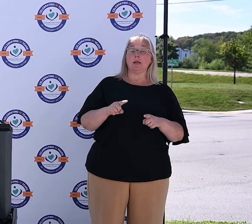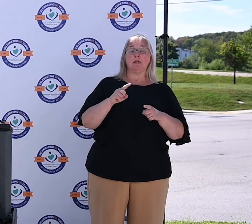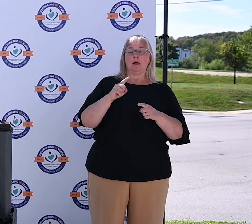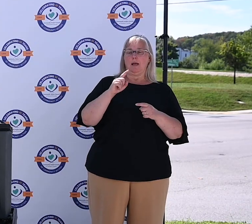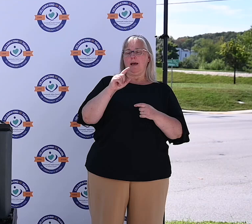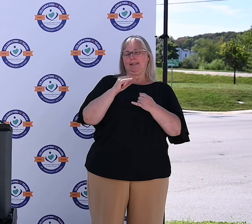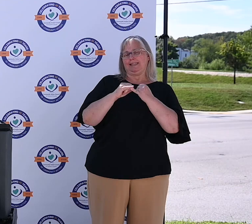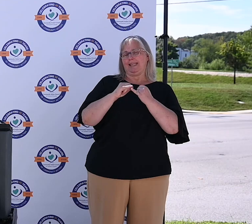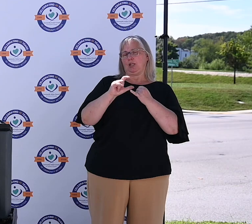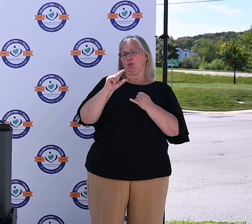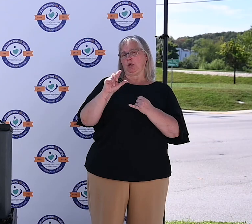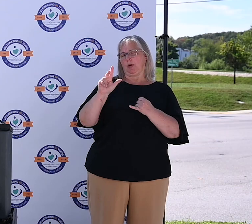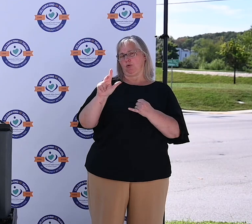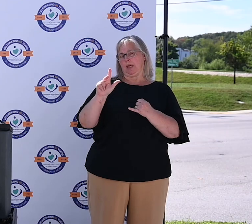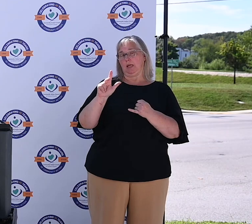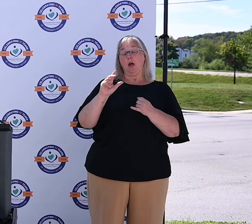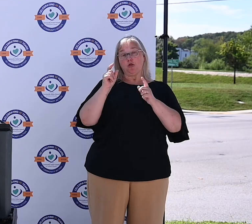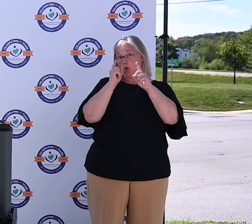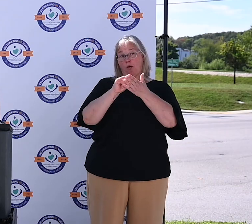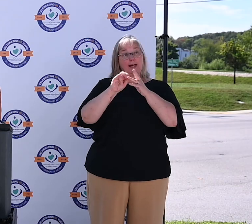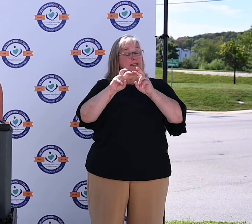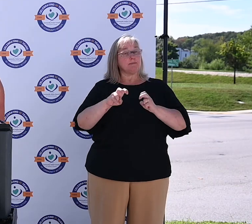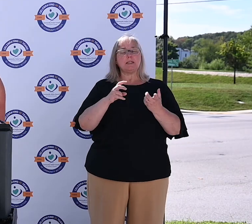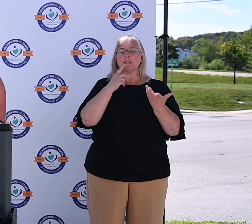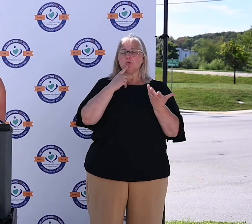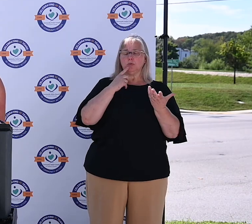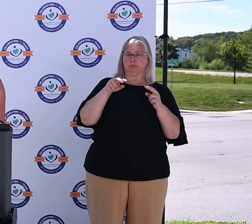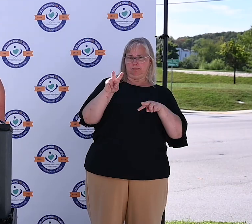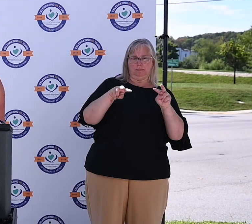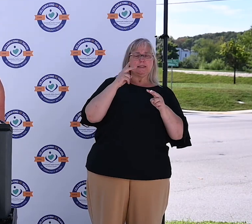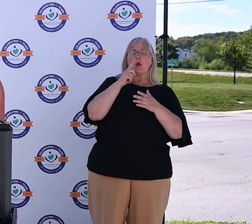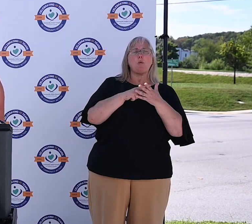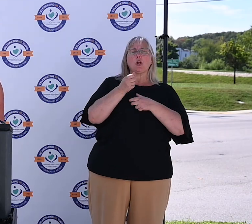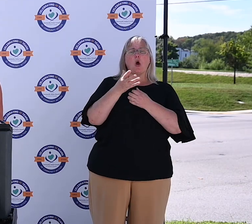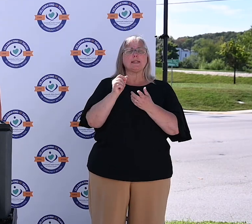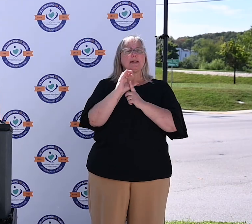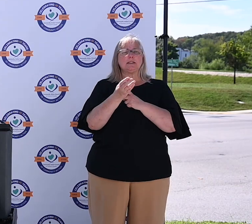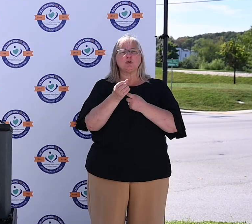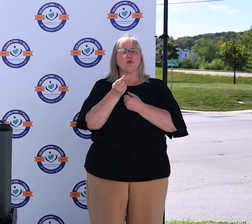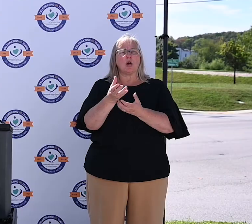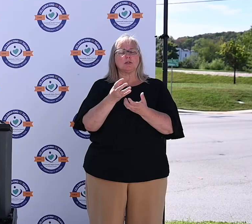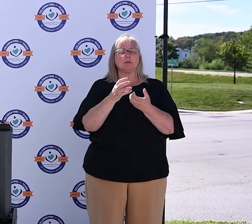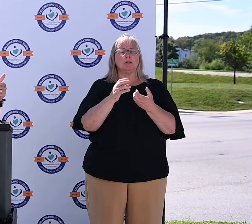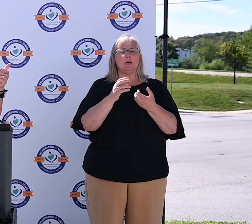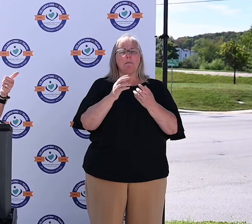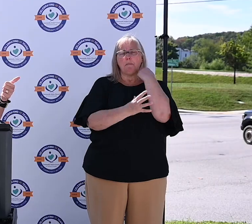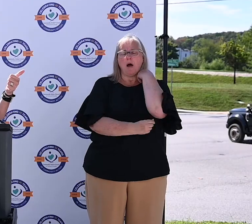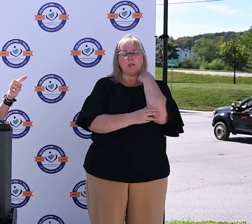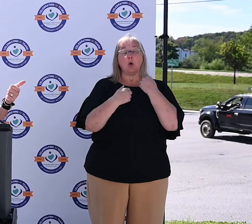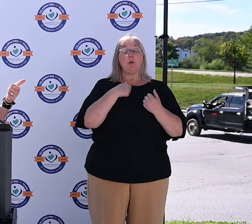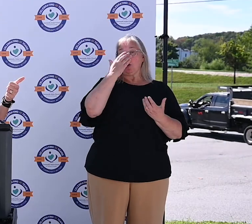late 2023, and the goal of that assessment is to say, what are the causes and conditions of poverty? And what we know they are